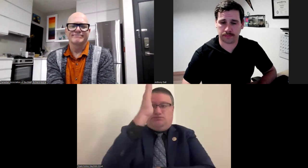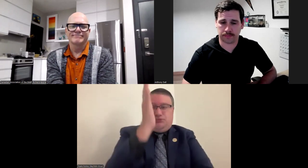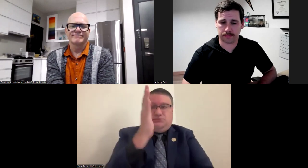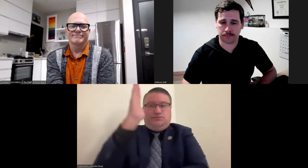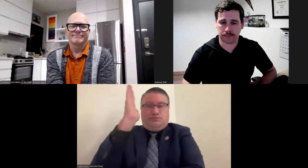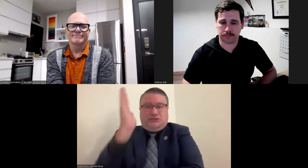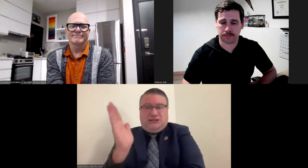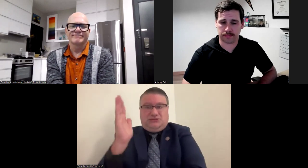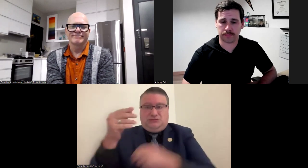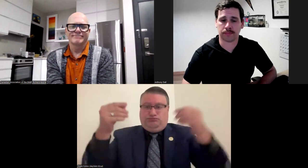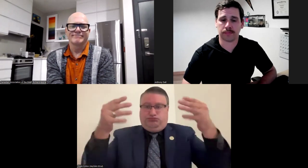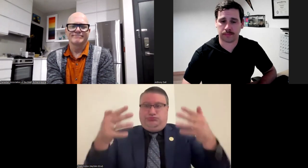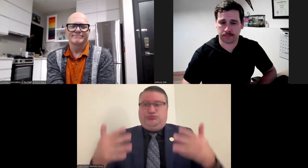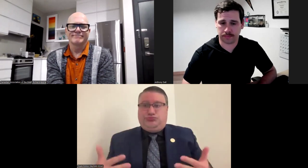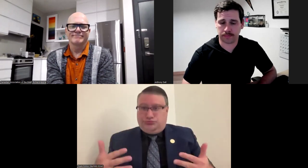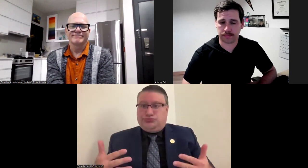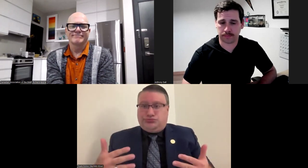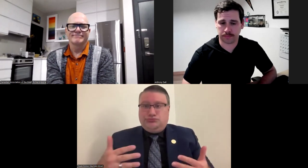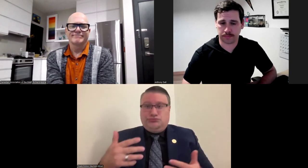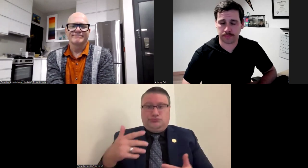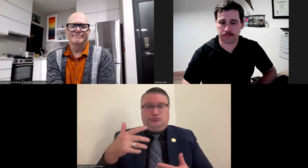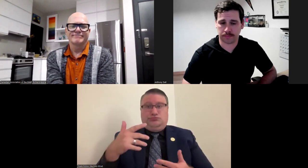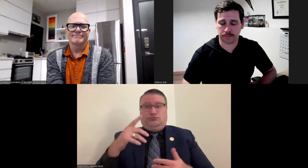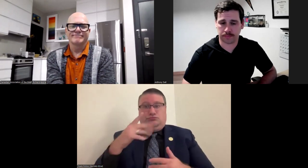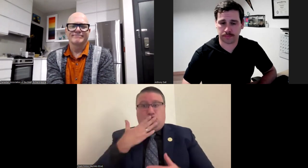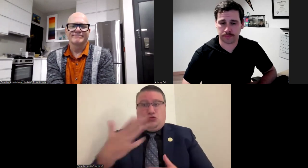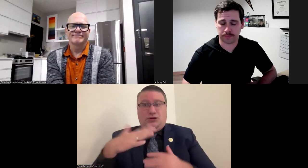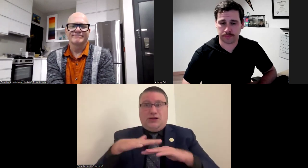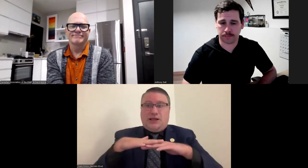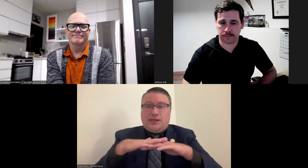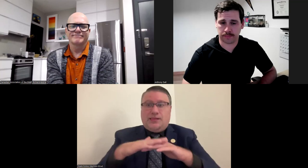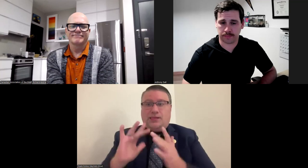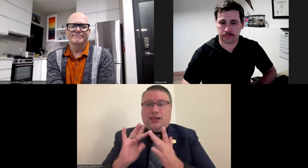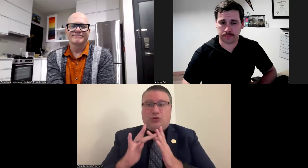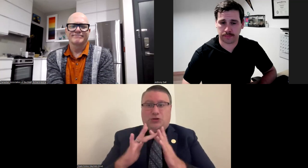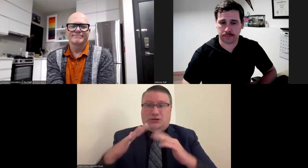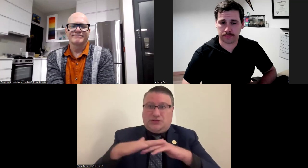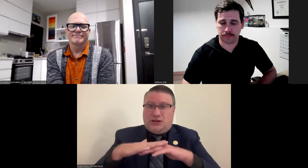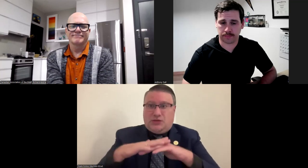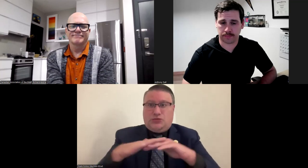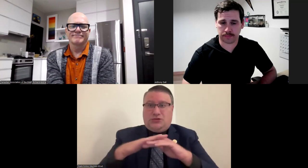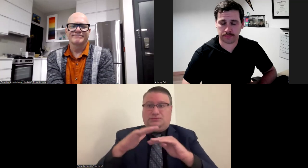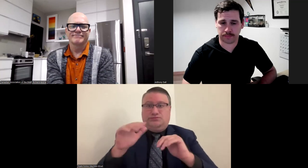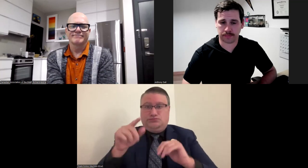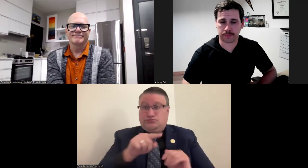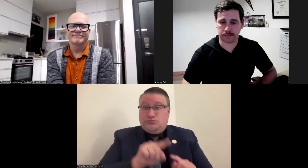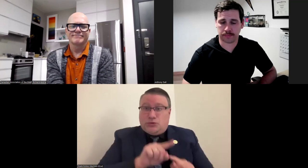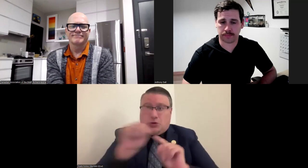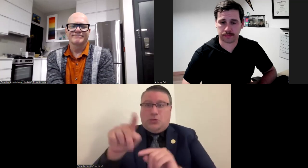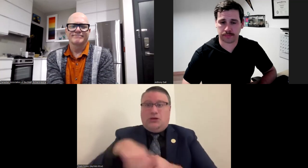So there's also those kind of larger commissions and then presentations under those larger themes. And it's a really good networking